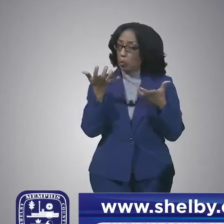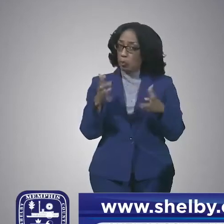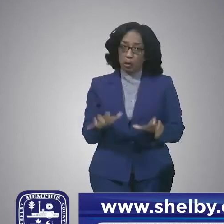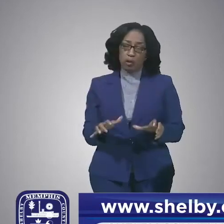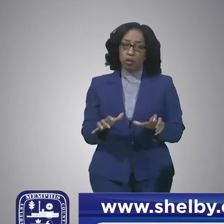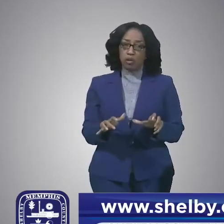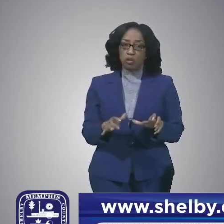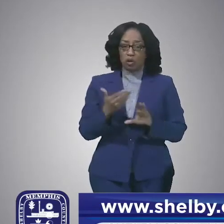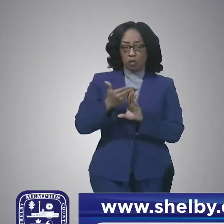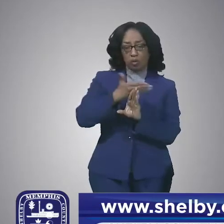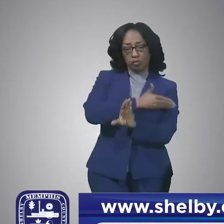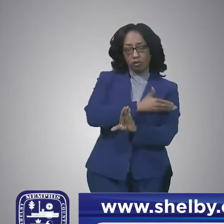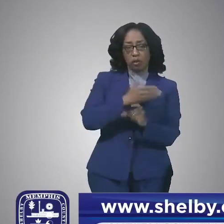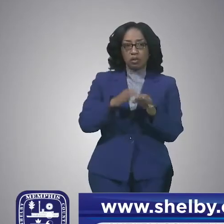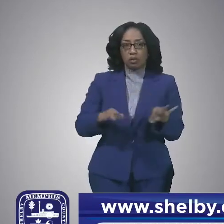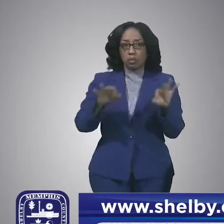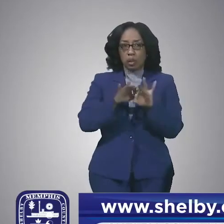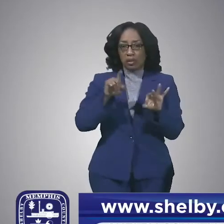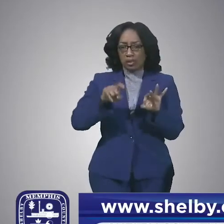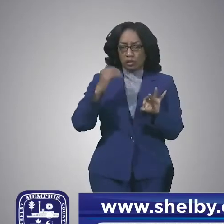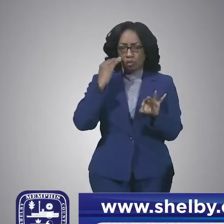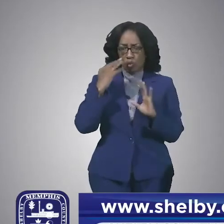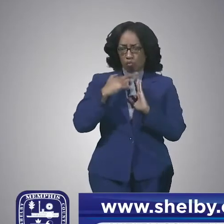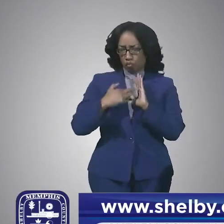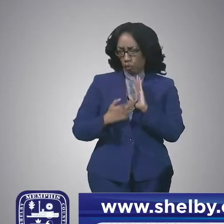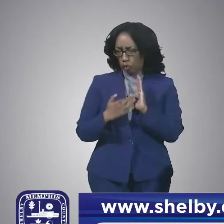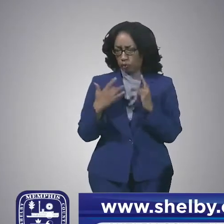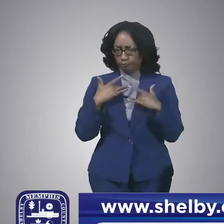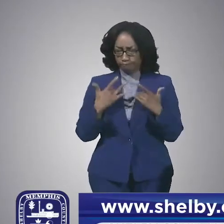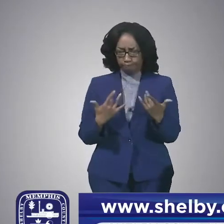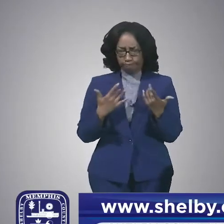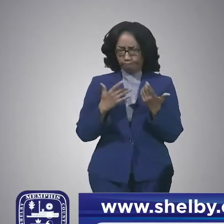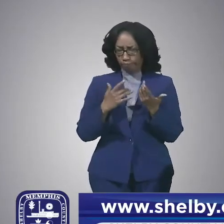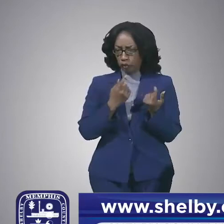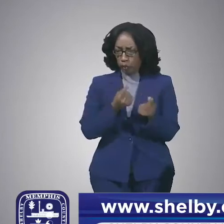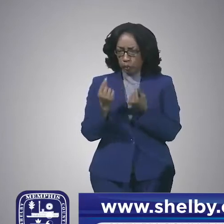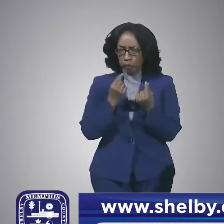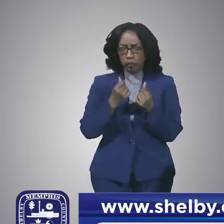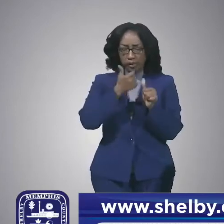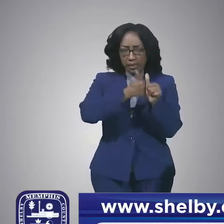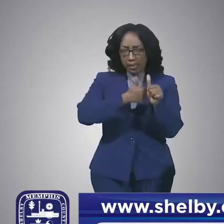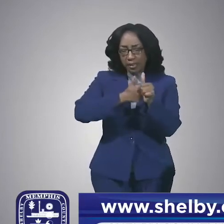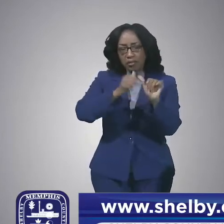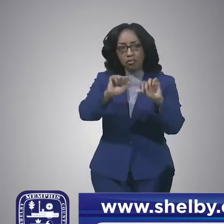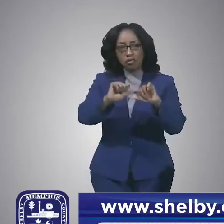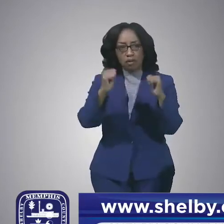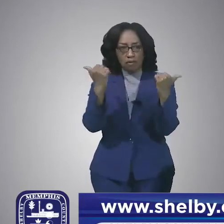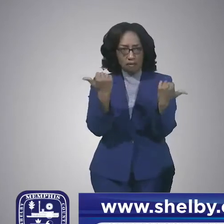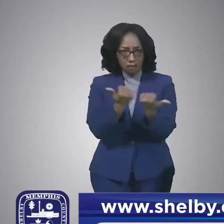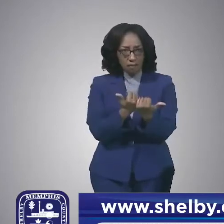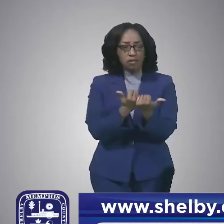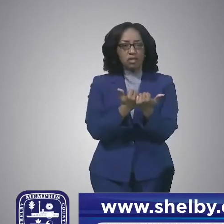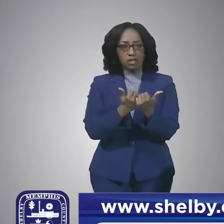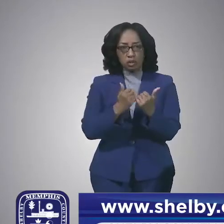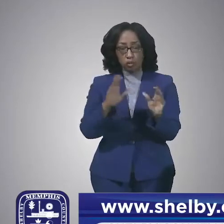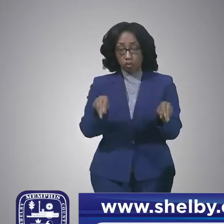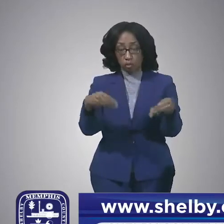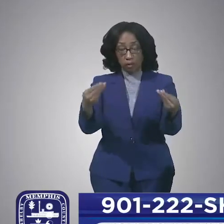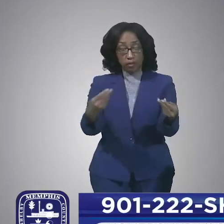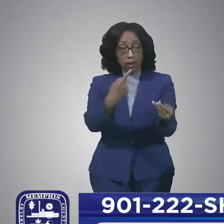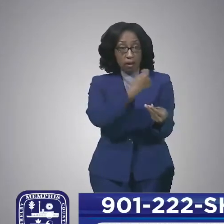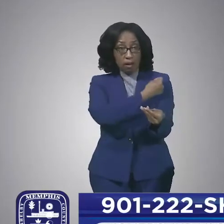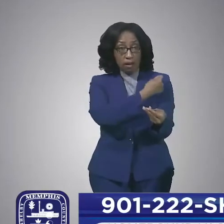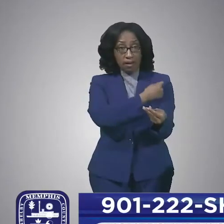are understood, all protocols are followed by each and every agency that will be providing these